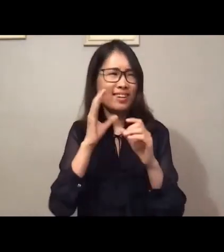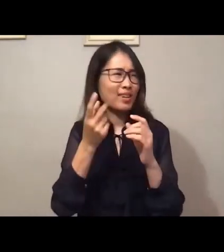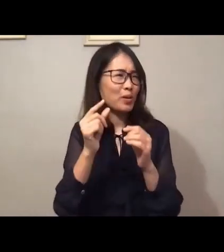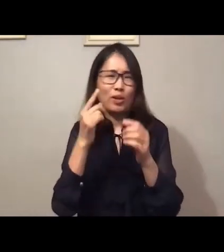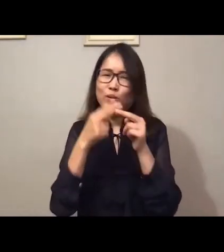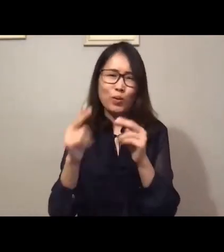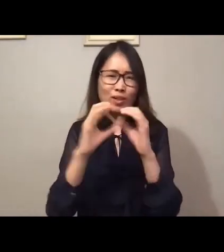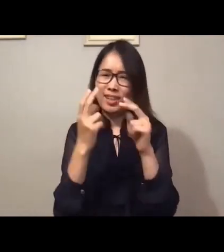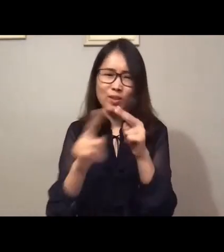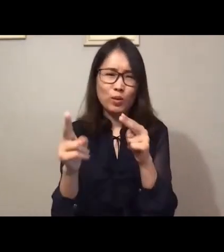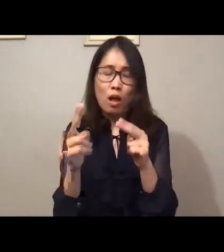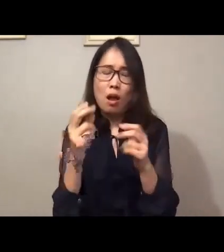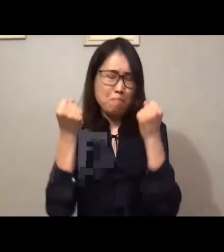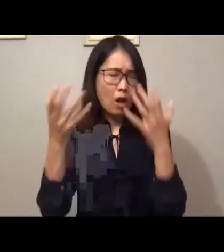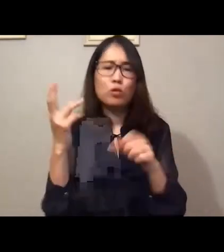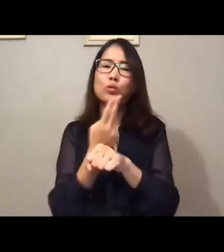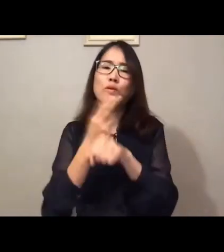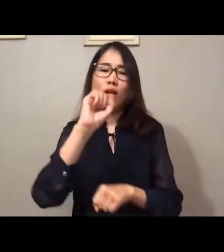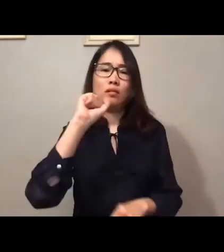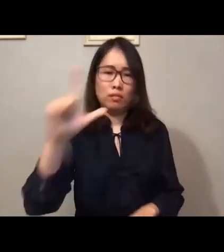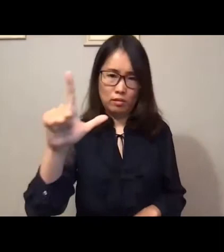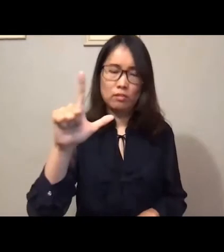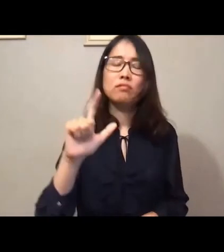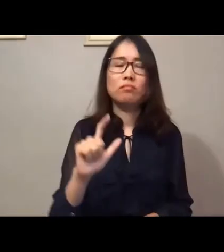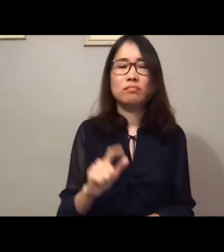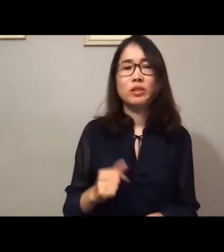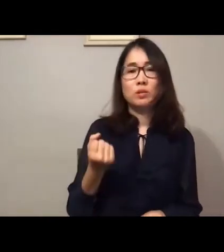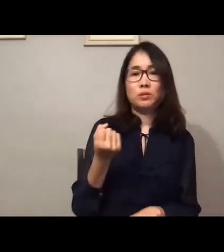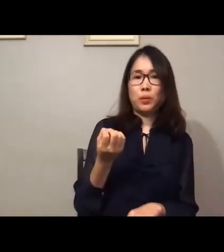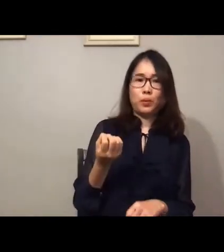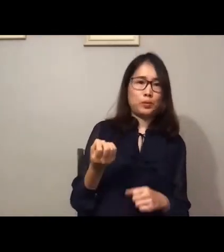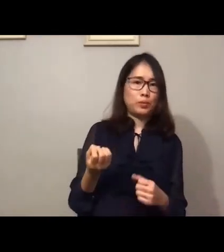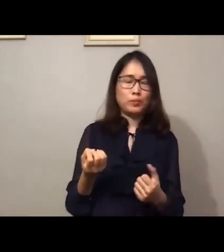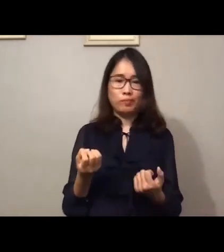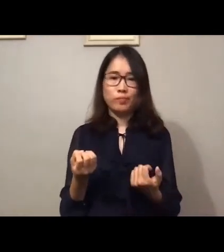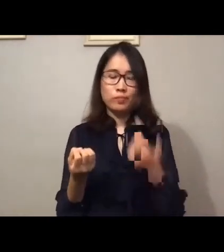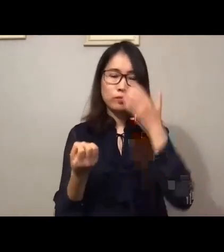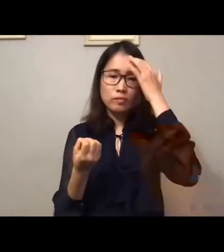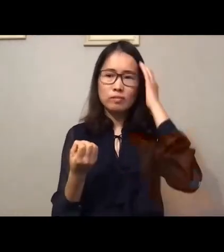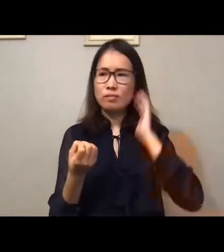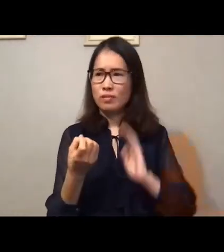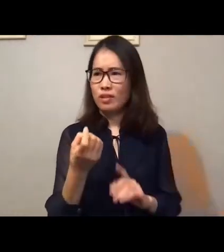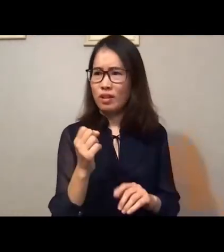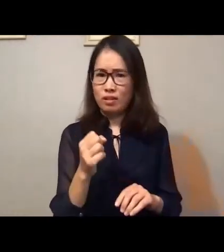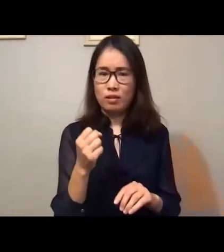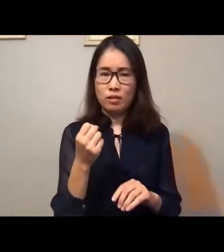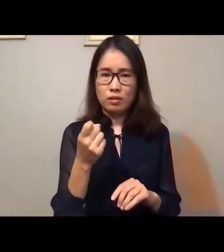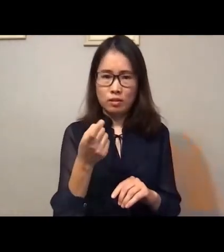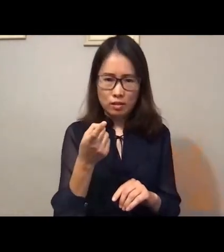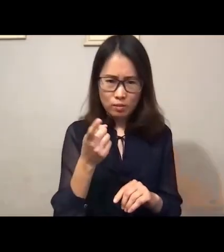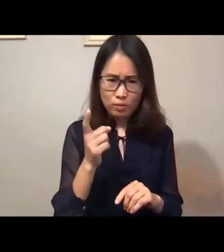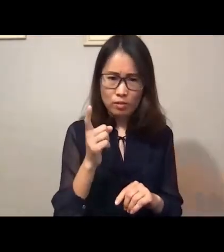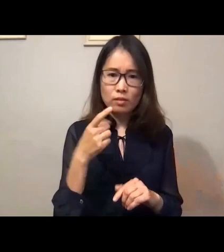Some used an oral method, they talked, but many signed. We used Chinese Sign Language.